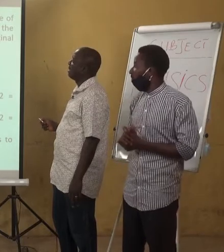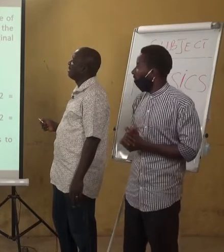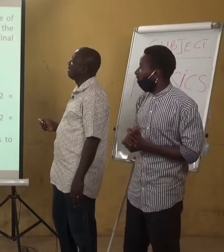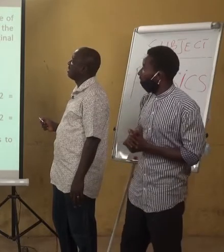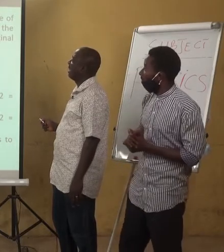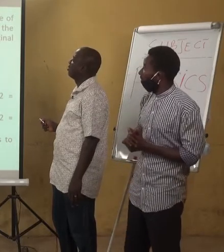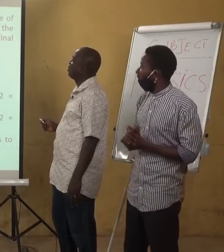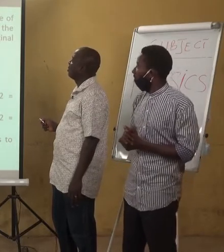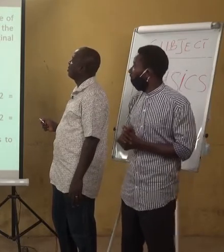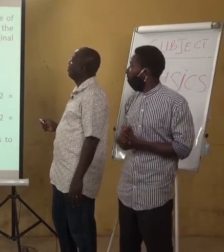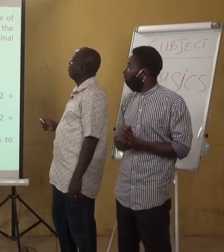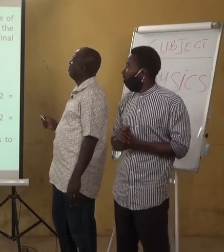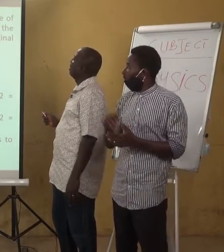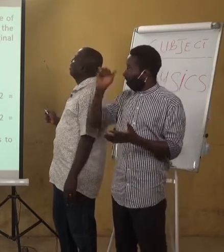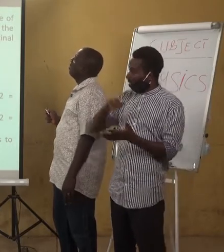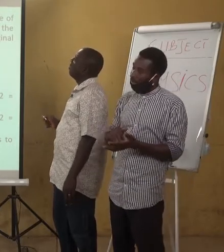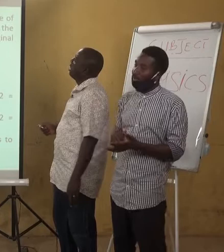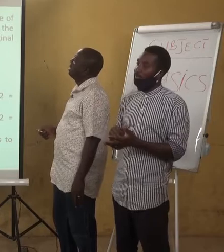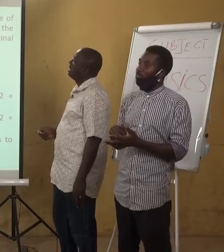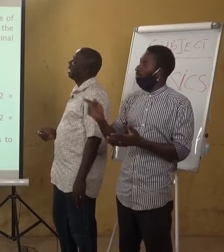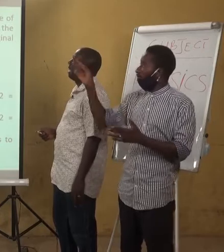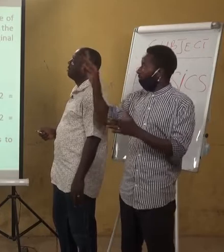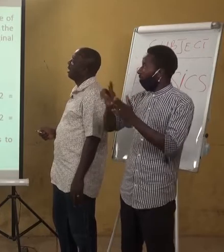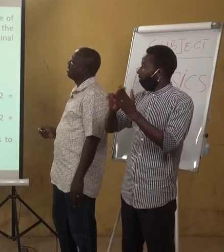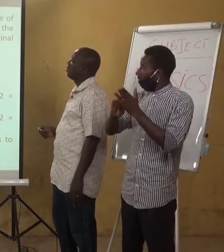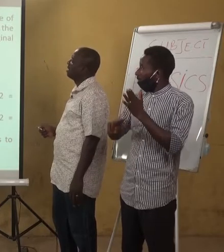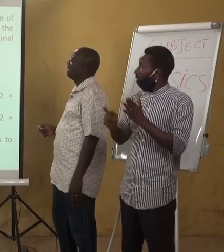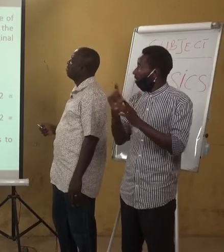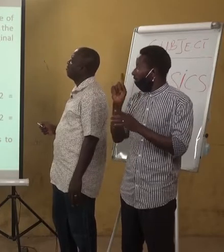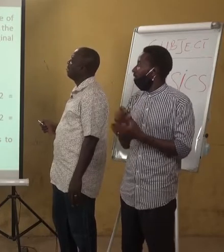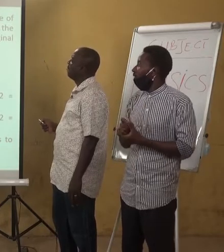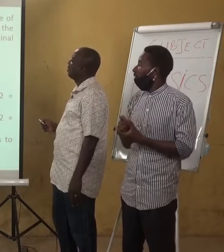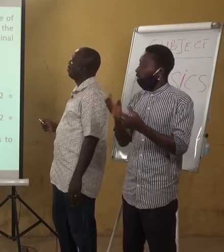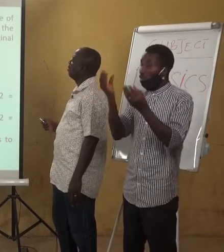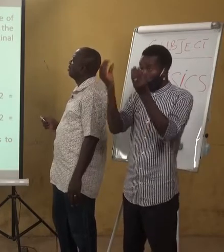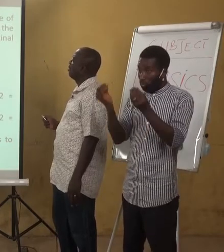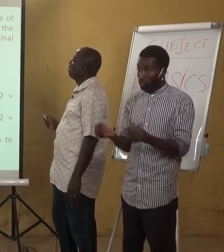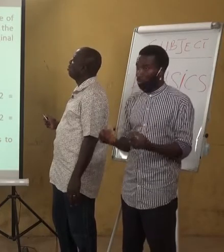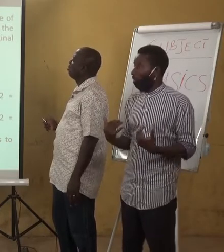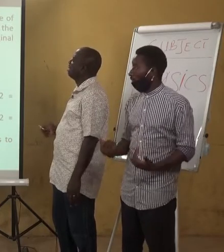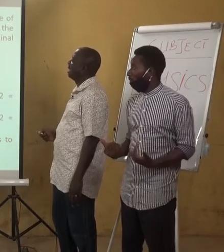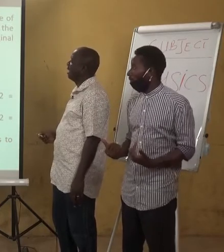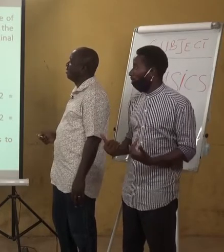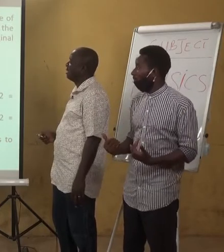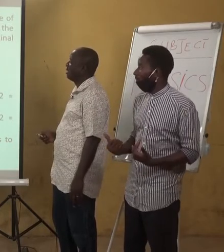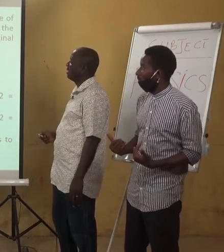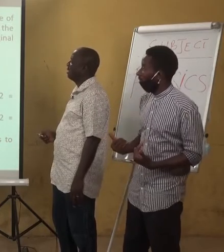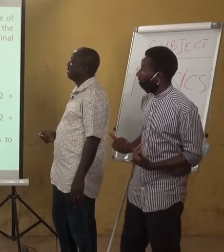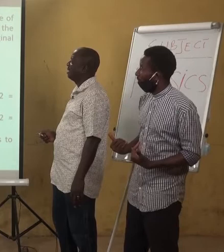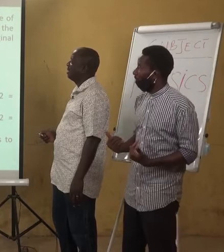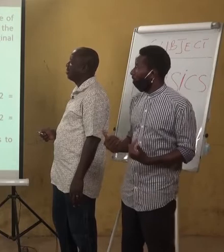power 6 atoms. Find the time at which the number of atoms of the original